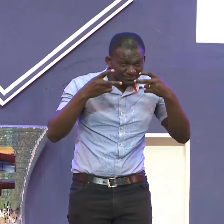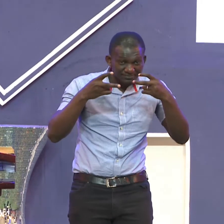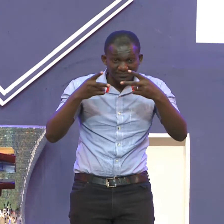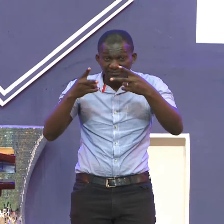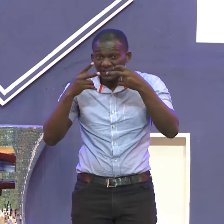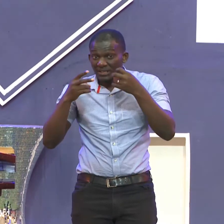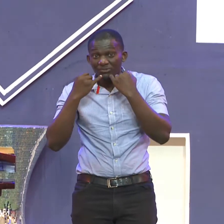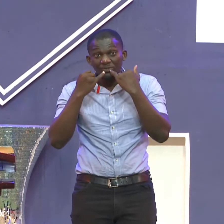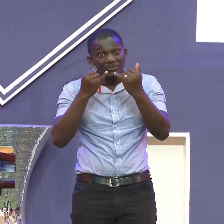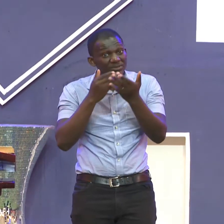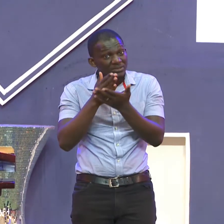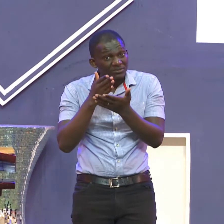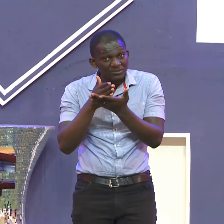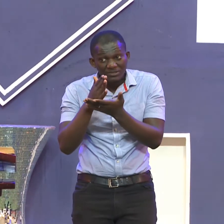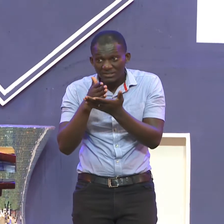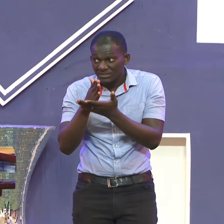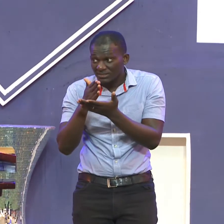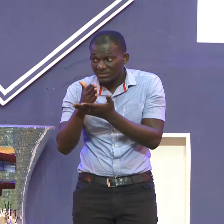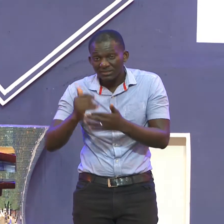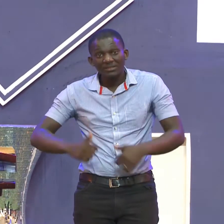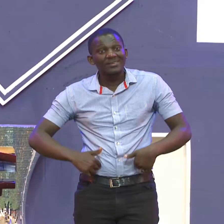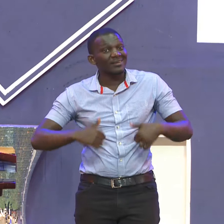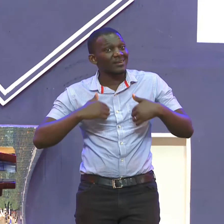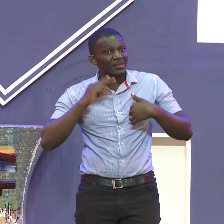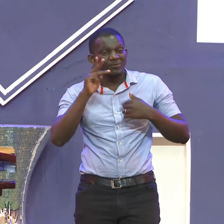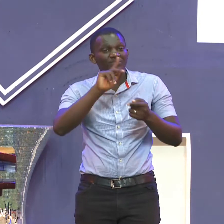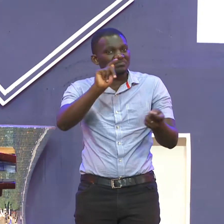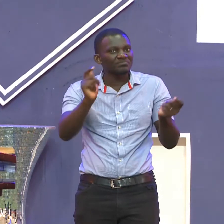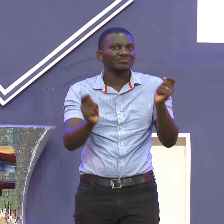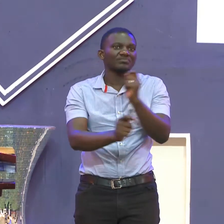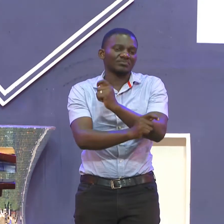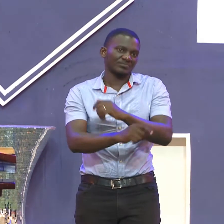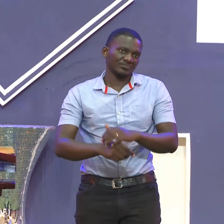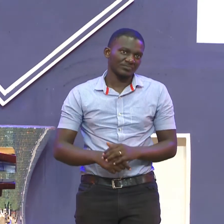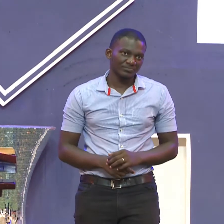mbabulira mazima, I'm telling you the truth, obulamu bwaffe bujja kukyusibwa. Our lives